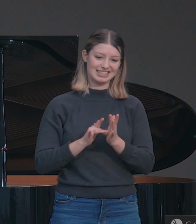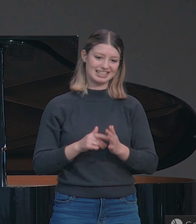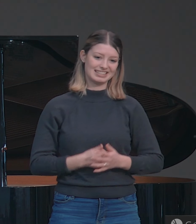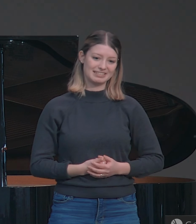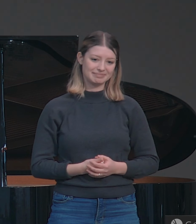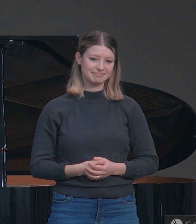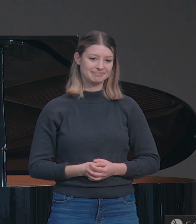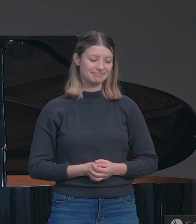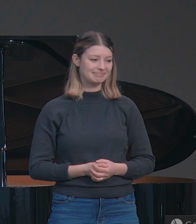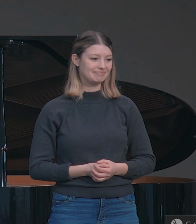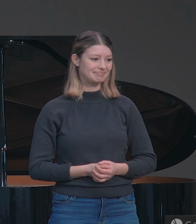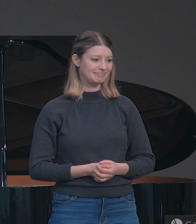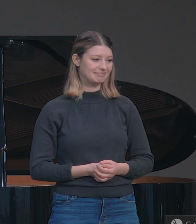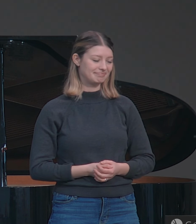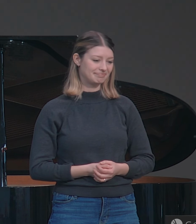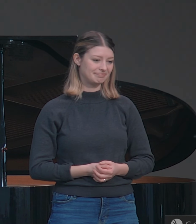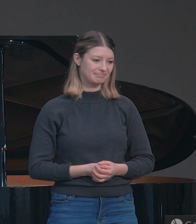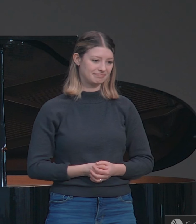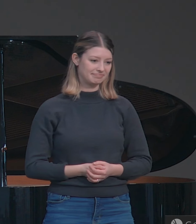Christ.